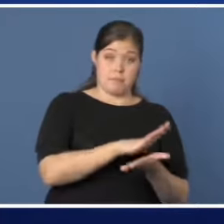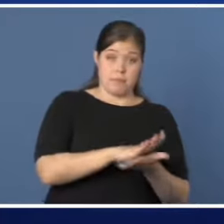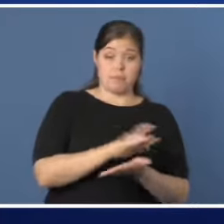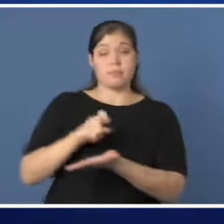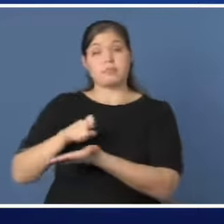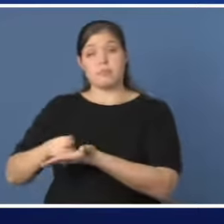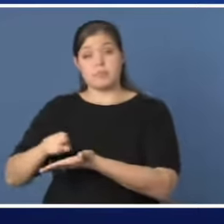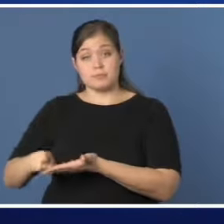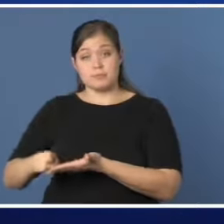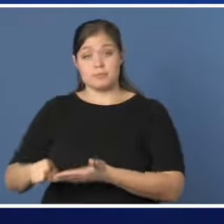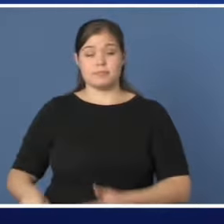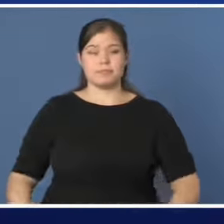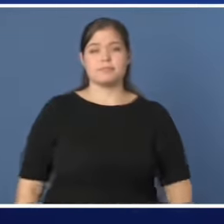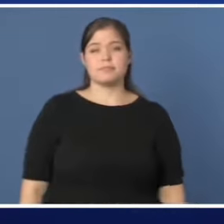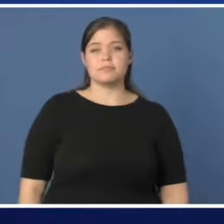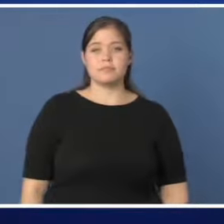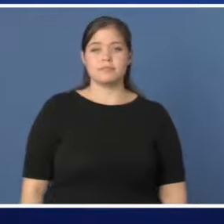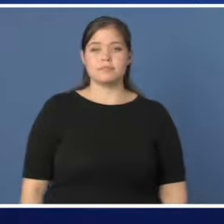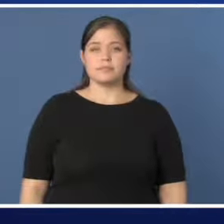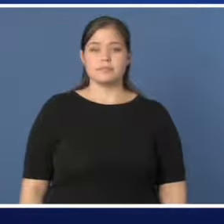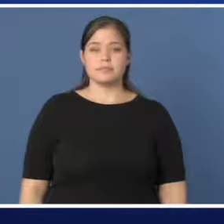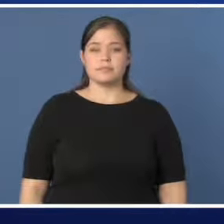Paper, pencil.